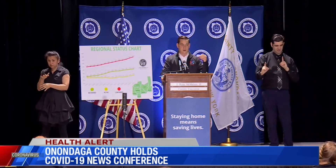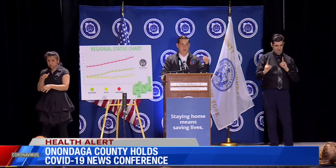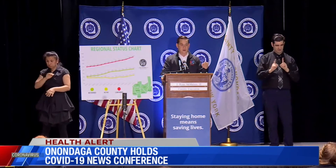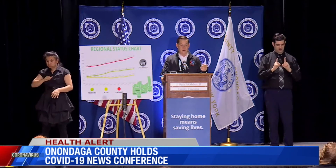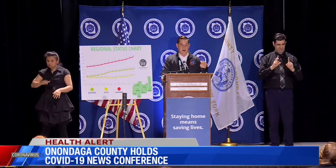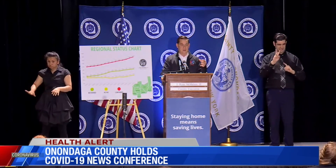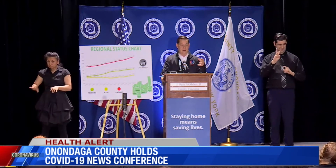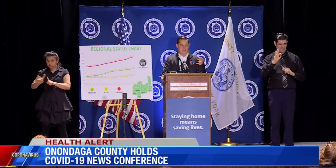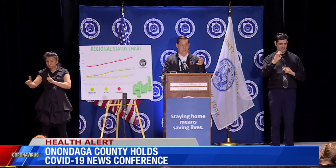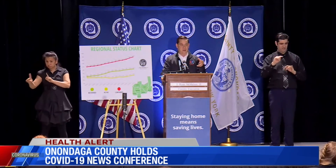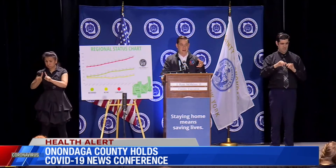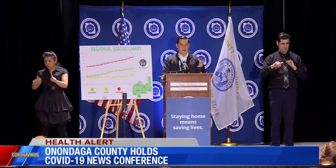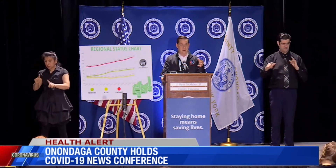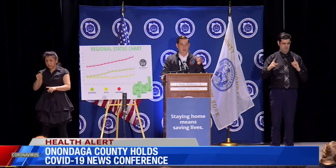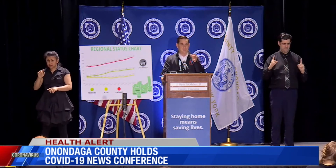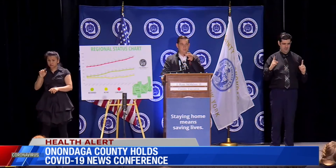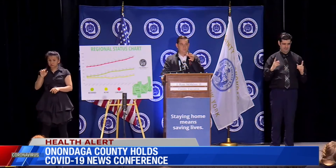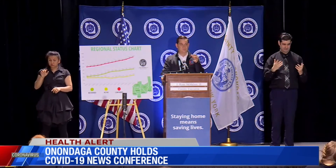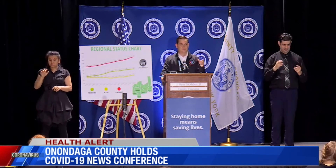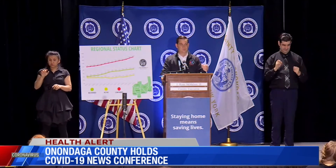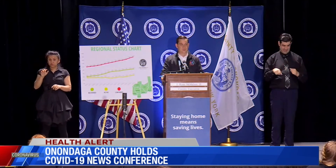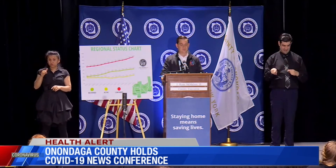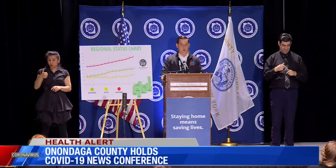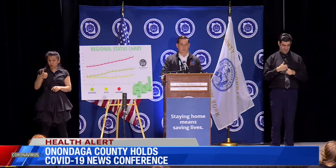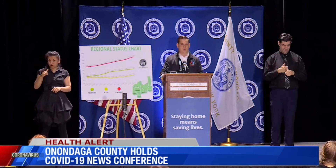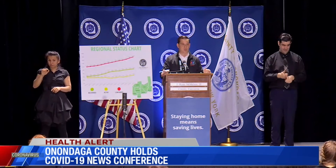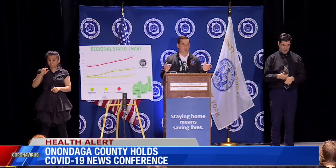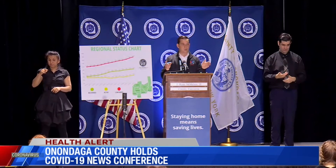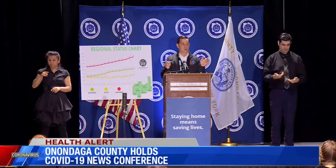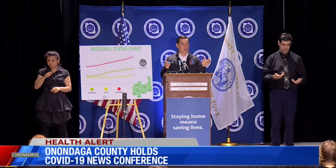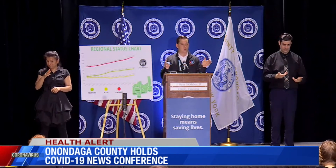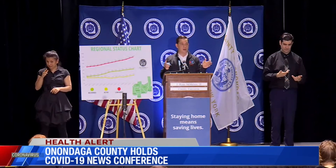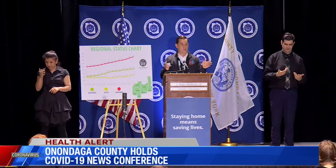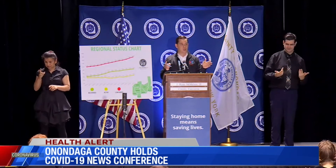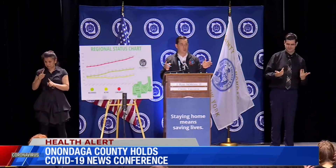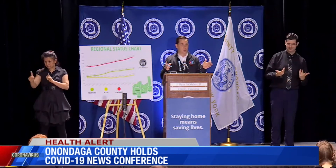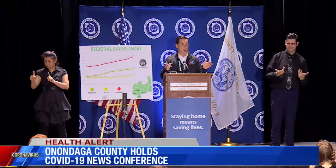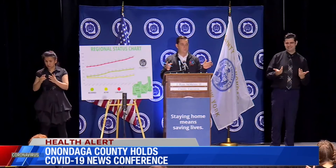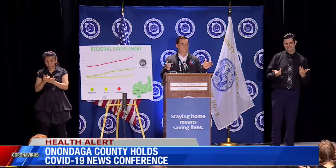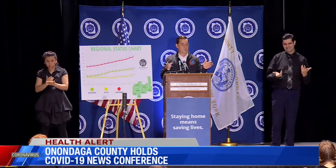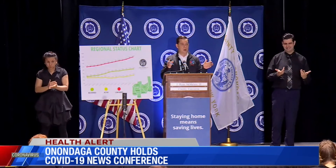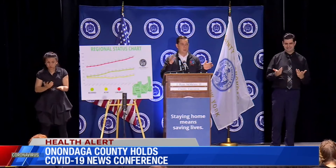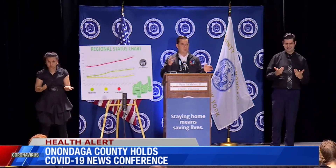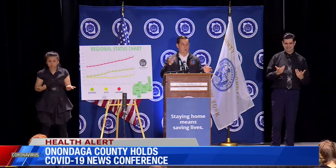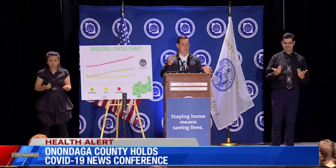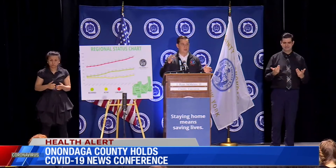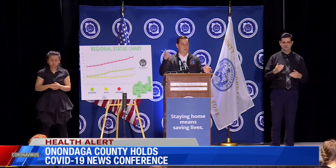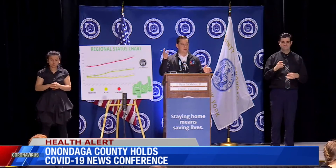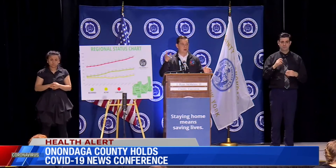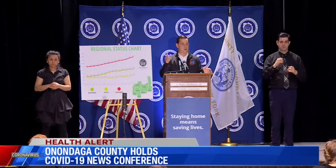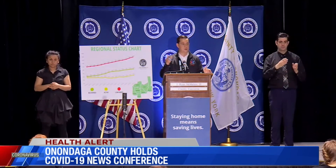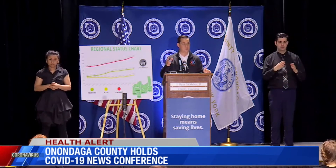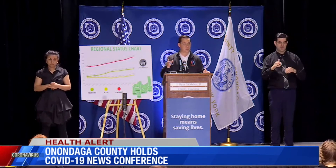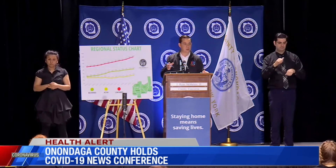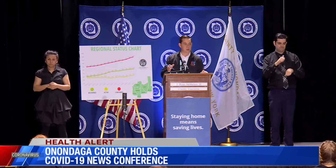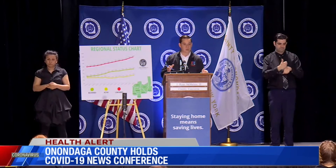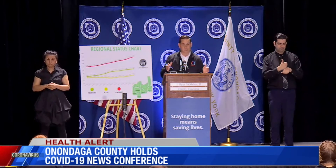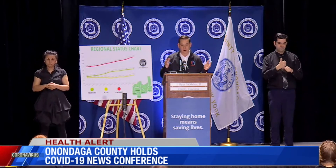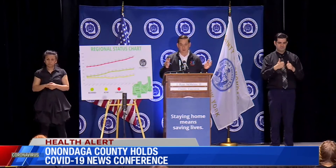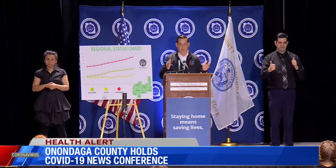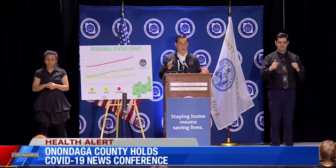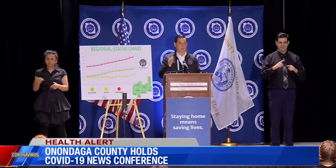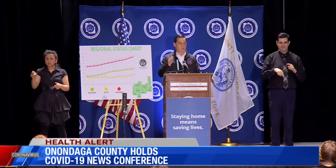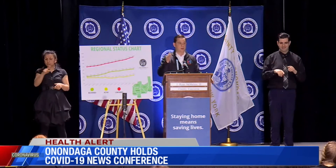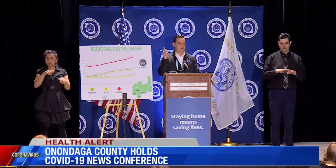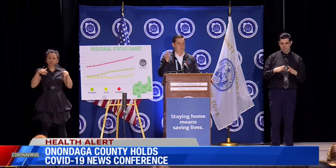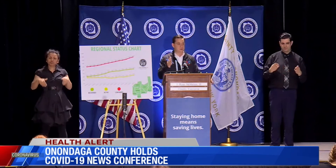standpoint, without that plan, how do you keep them open? You could have waited till June 1 and then reassessed and made another decision,